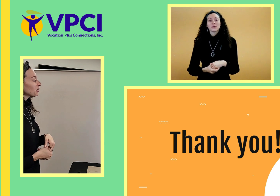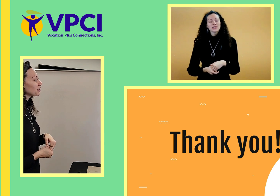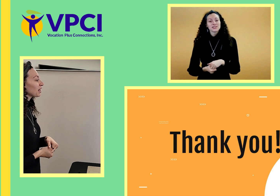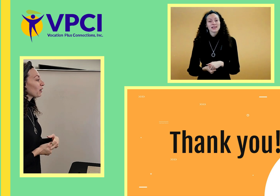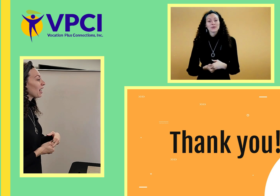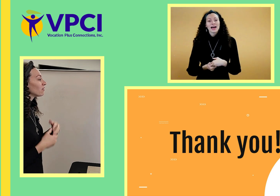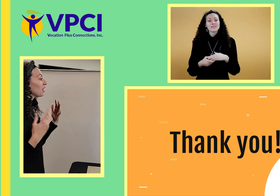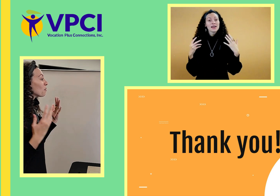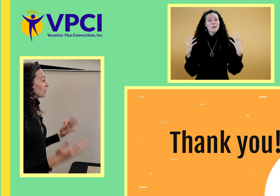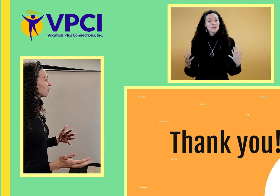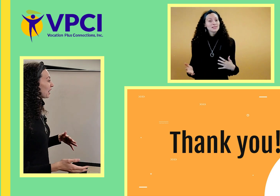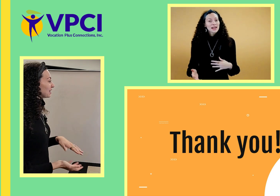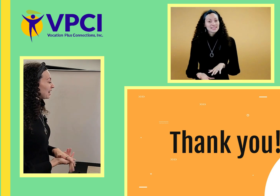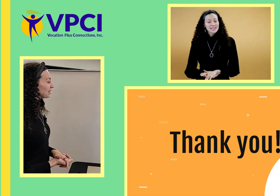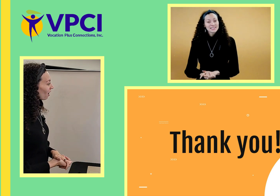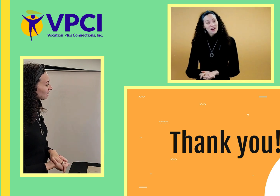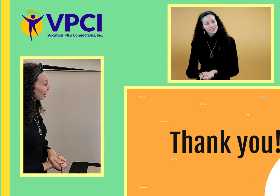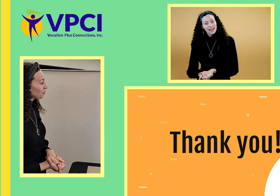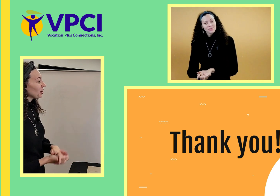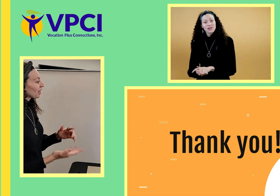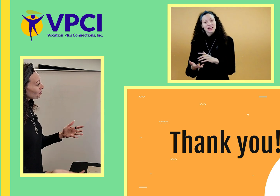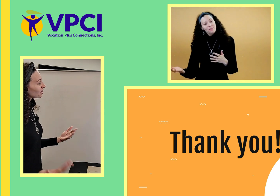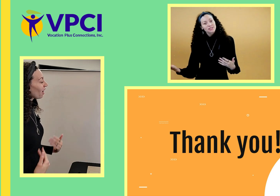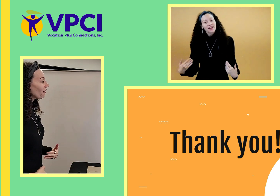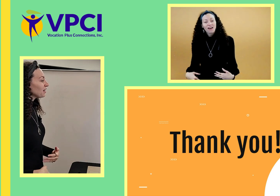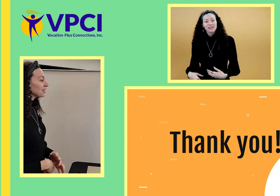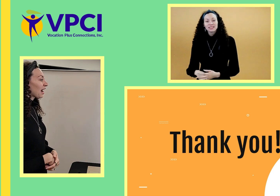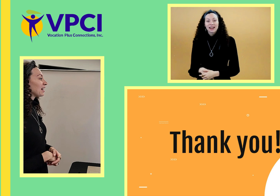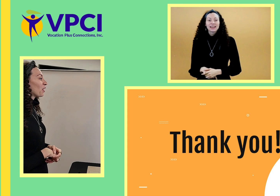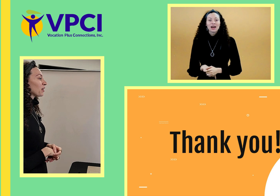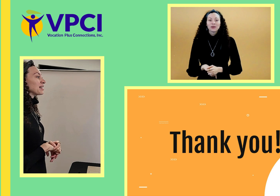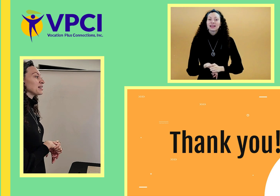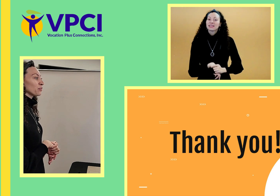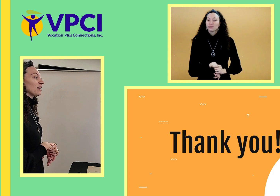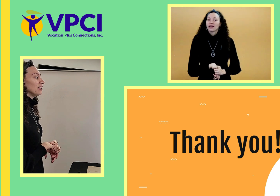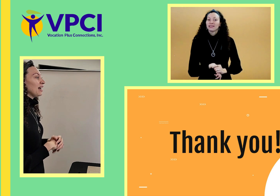or any questions that you have, please don't hesitate to contact me. You can come into the office and I can